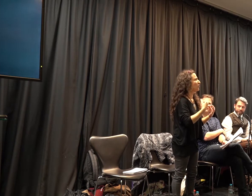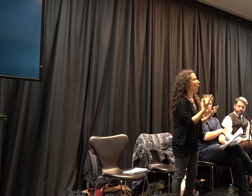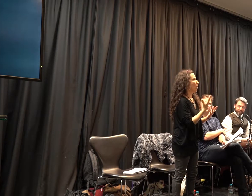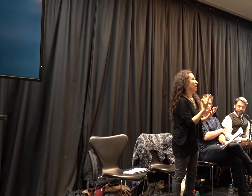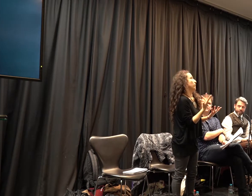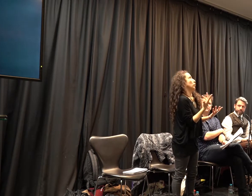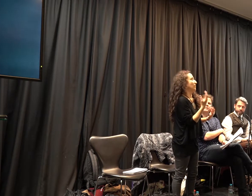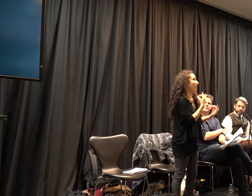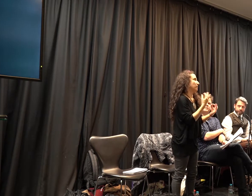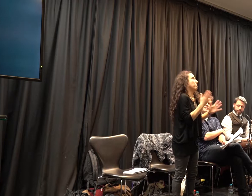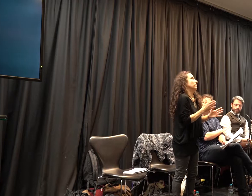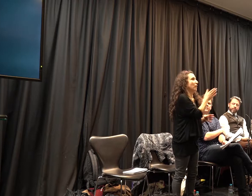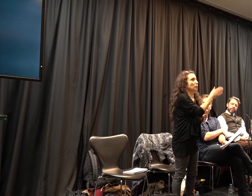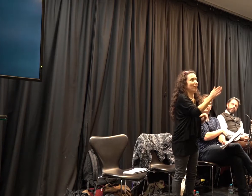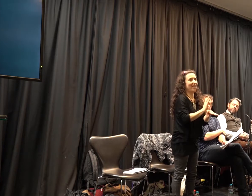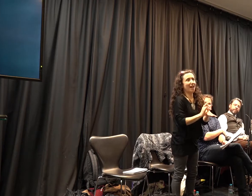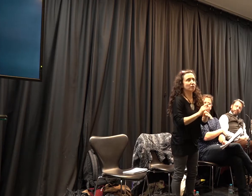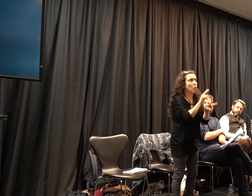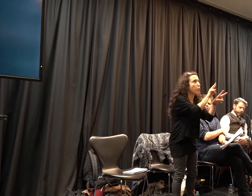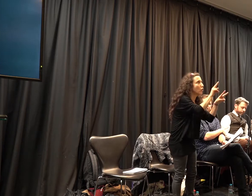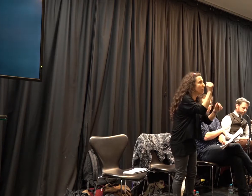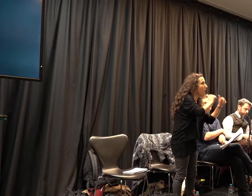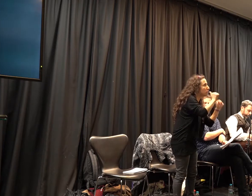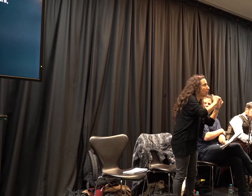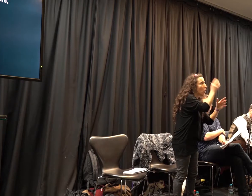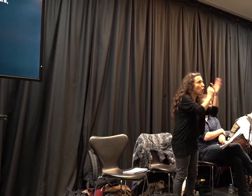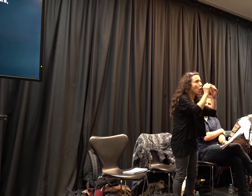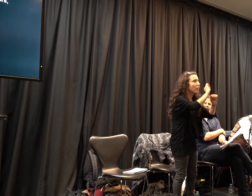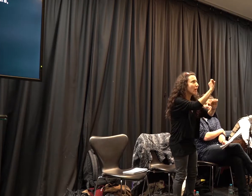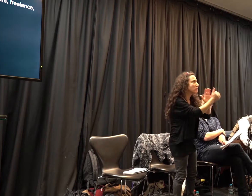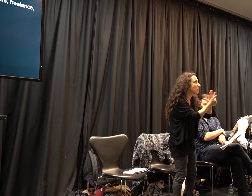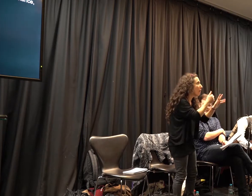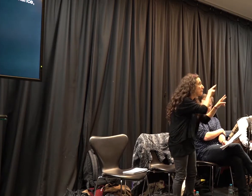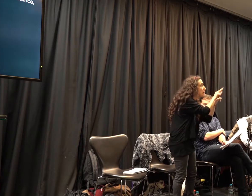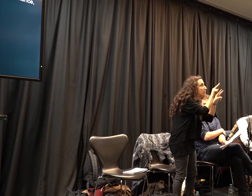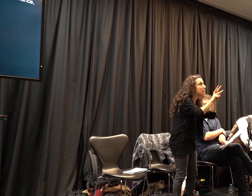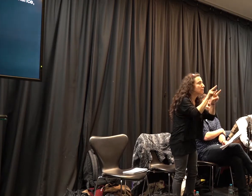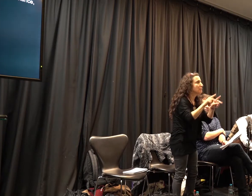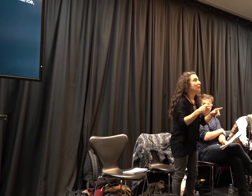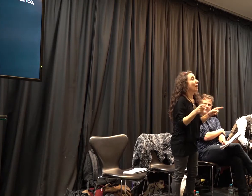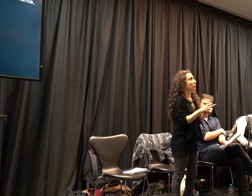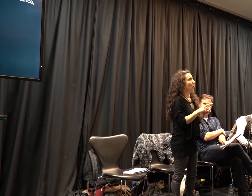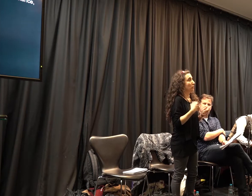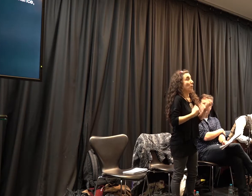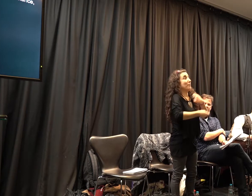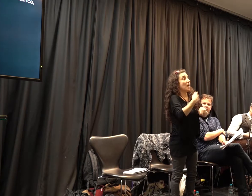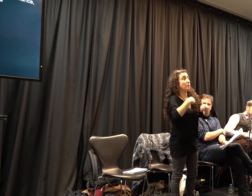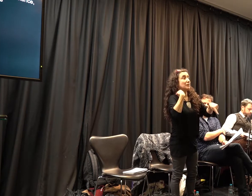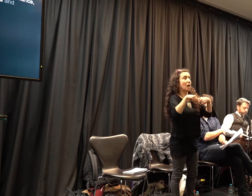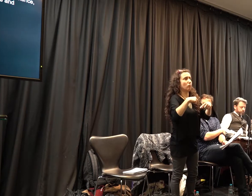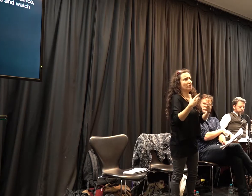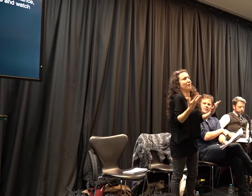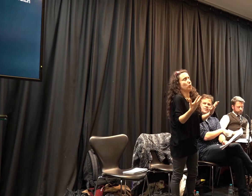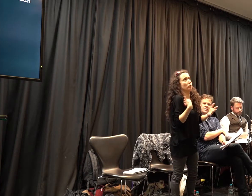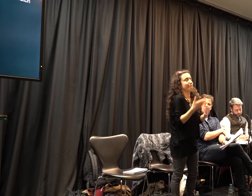10 years, a freelance actress. So of course actors should go to the theatre and watch different actors working and learn from their